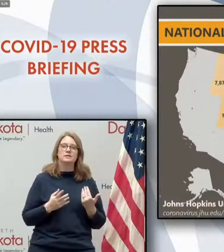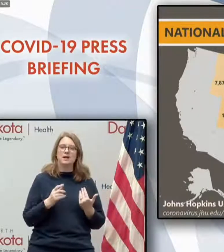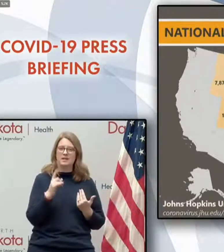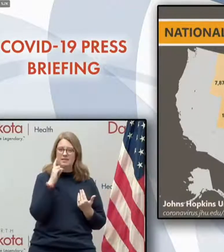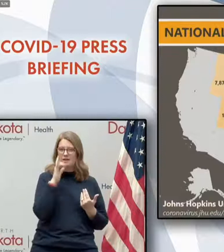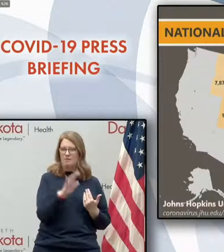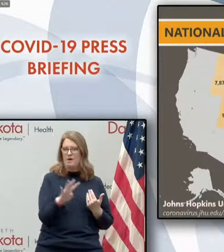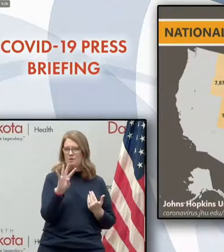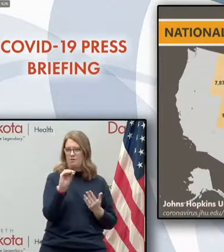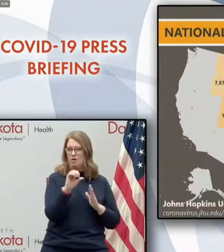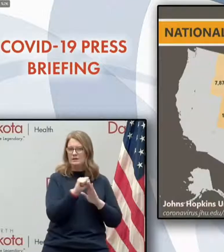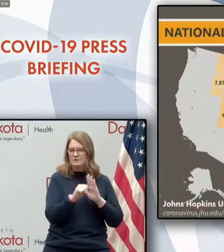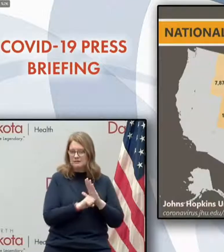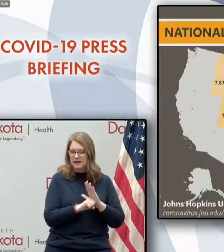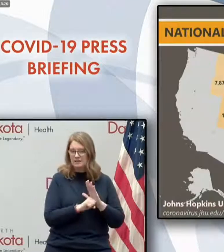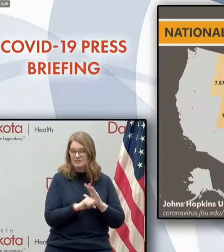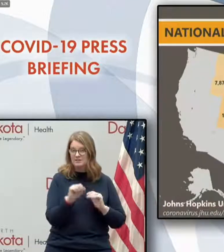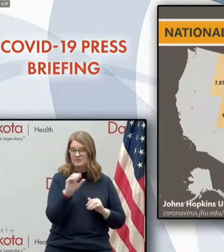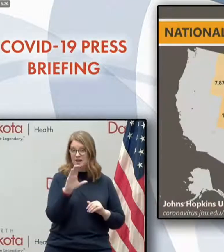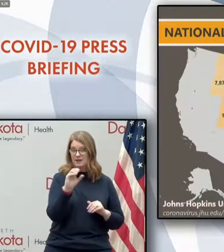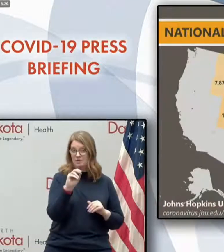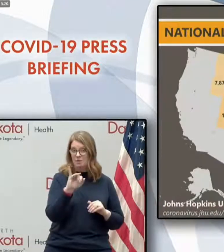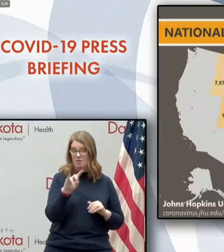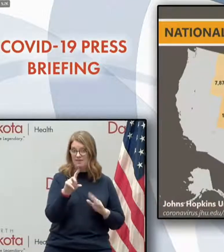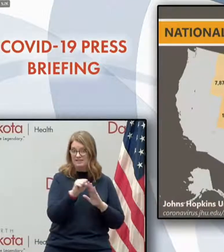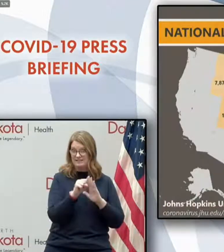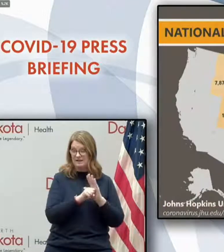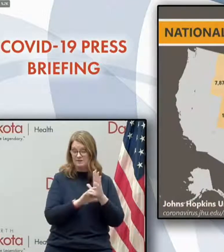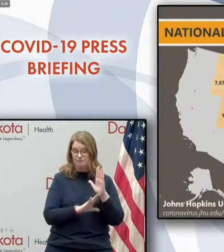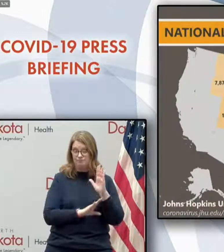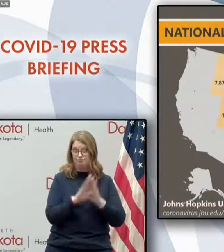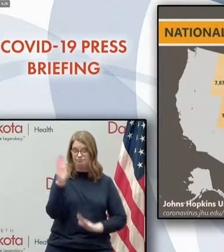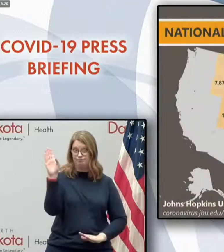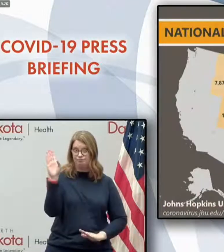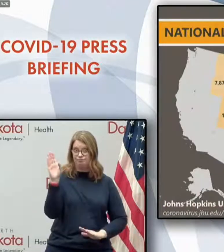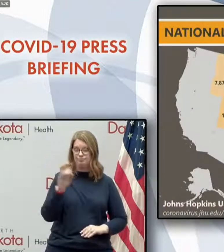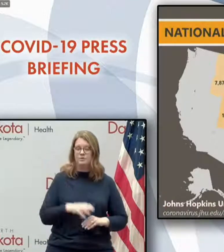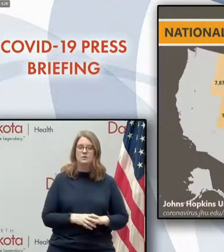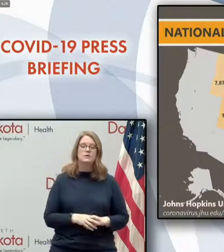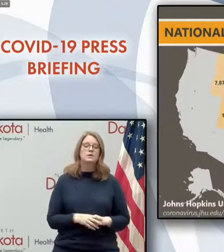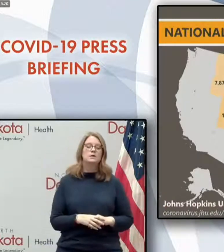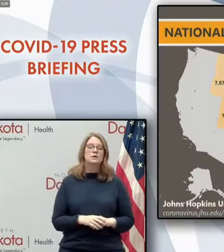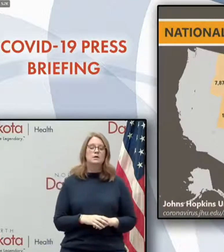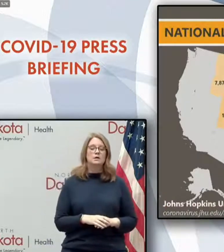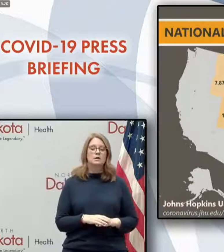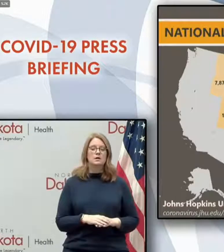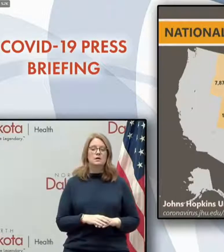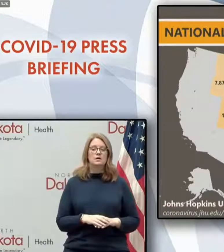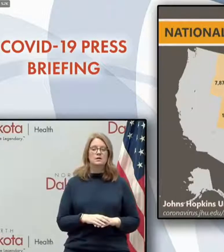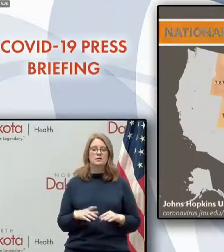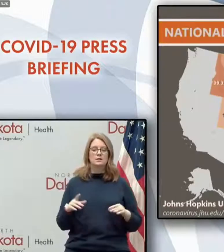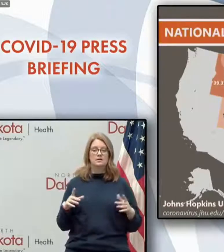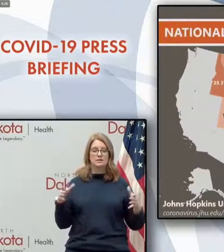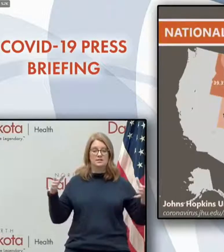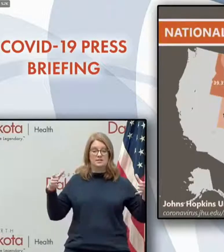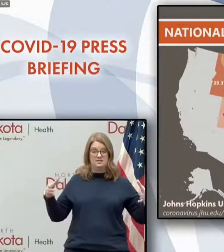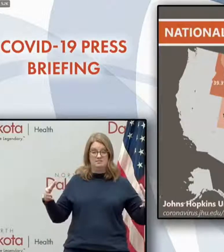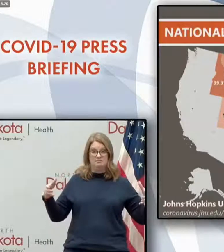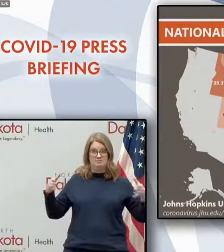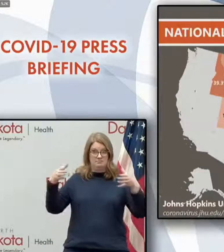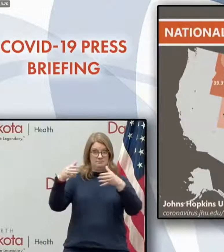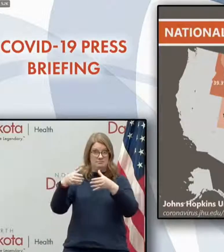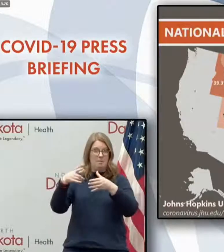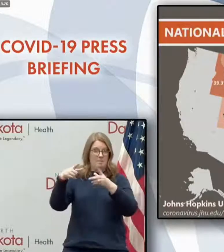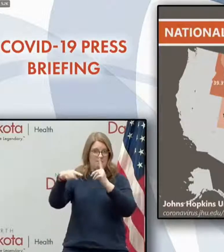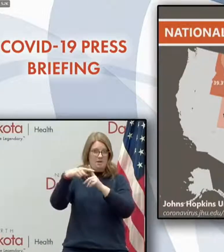states where they're seeing COVID cases rising right now as we head into winter. When we take a look at the test positivity for that region,